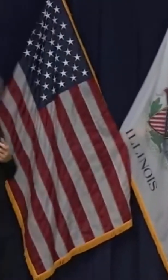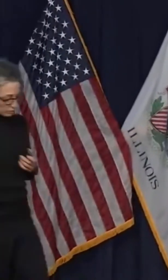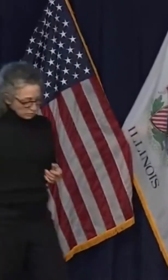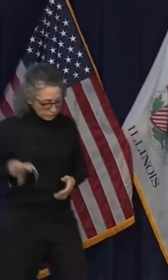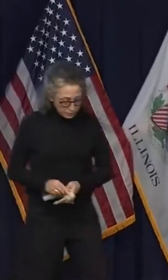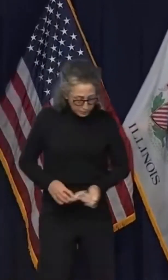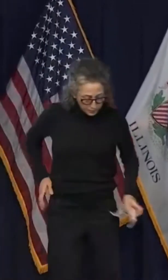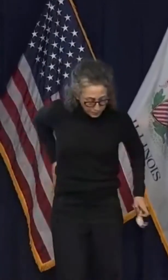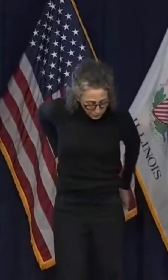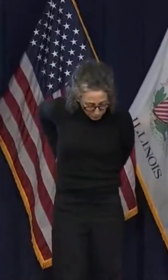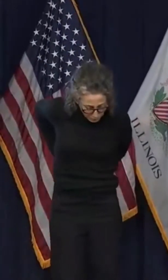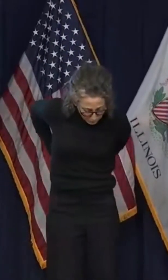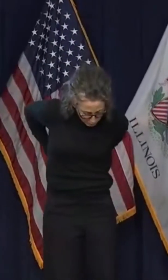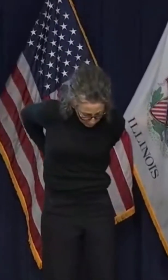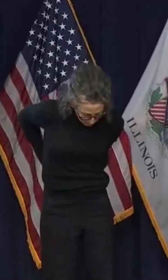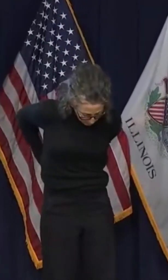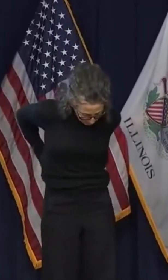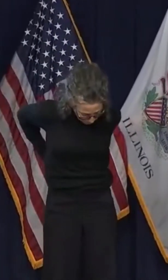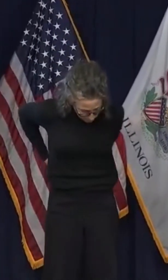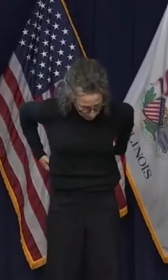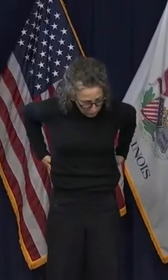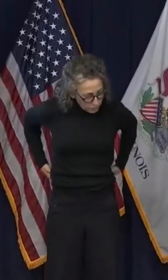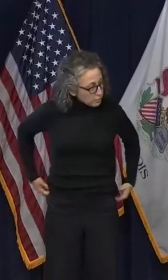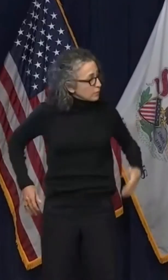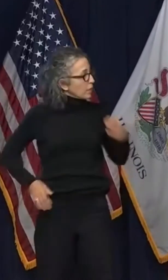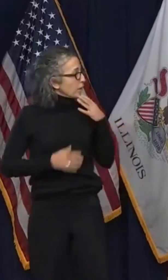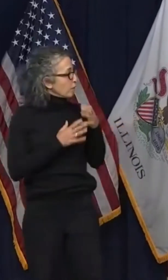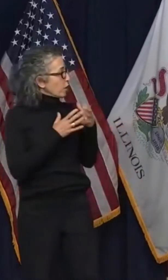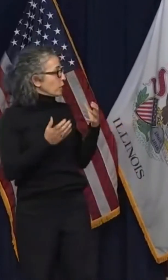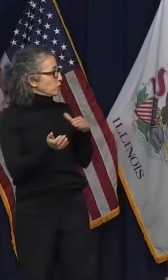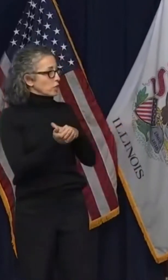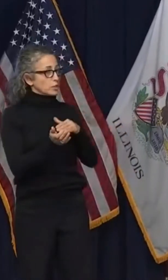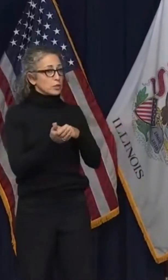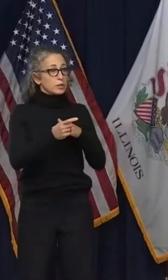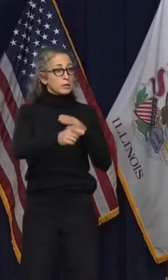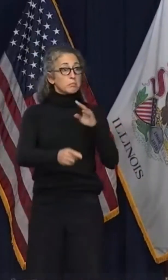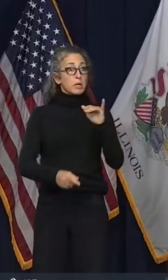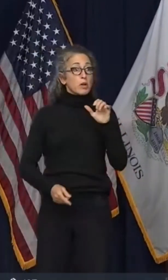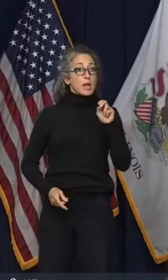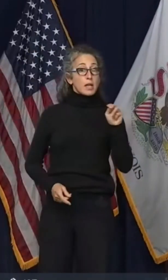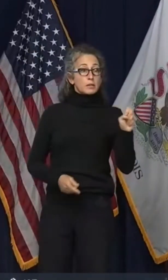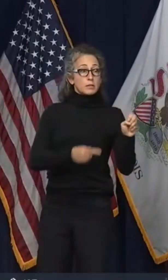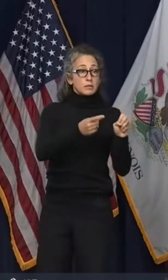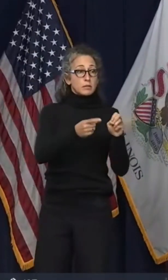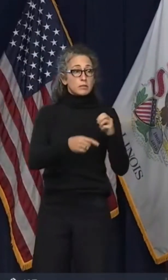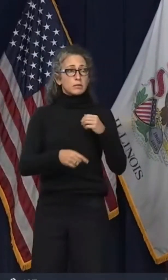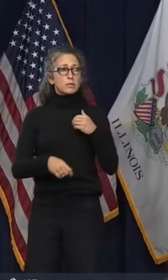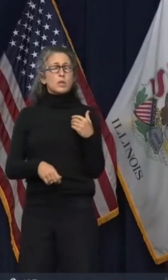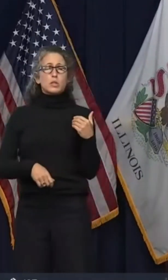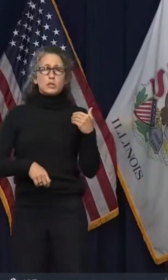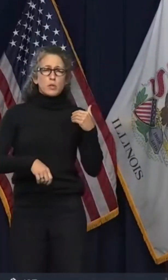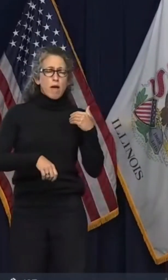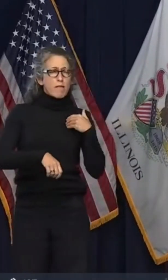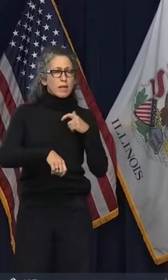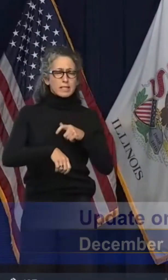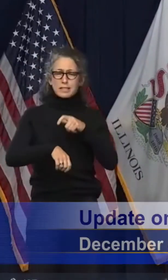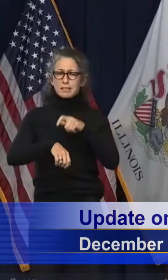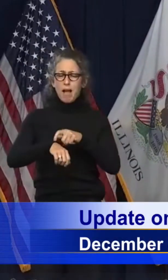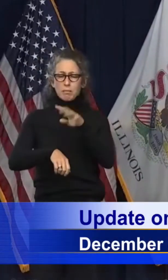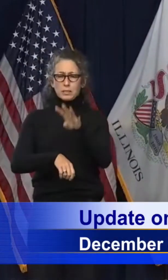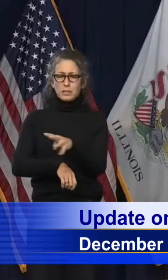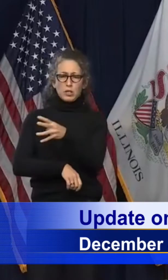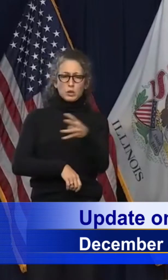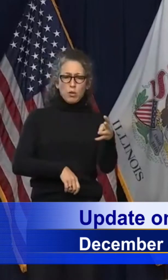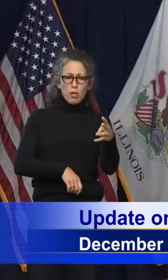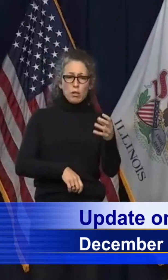Thank you very much, Dr. Marianne. Thank you. Do you have a timetable yet, if all goes well on Thursday